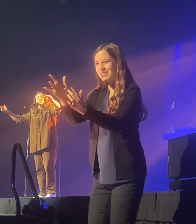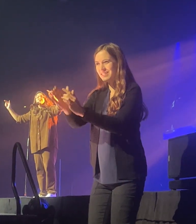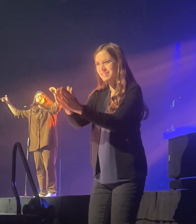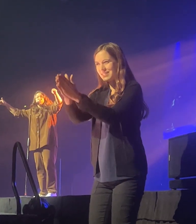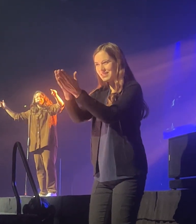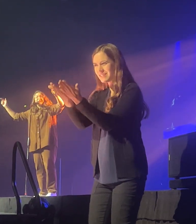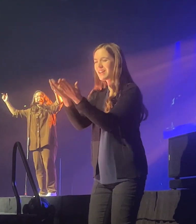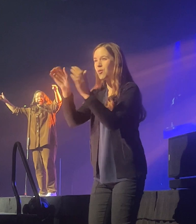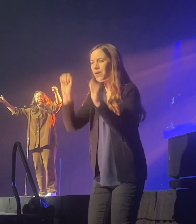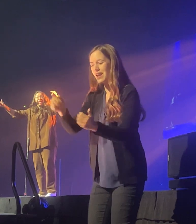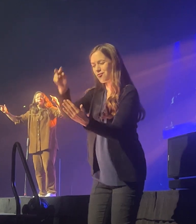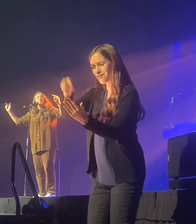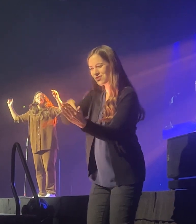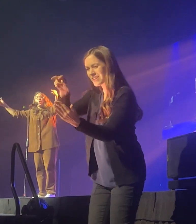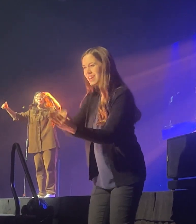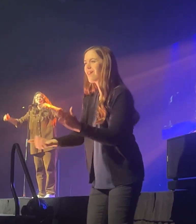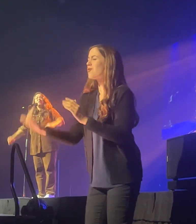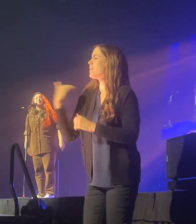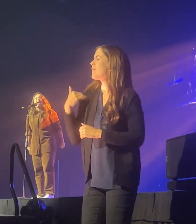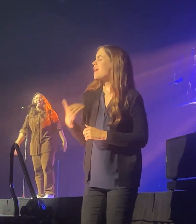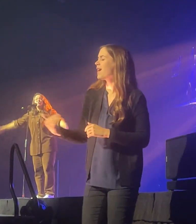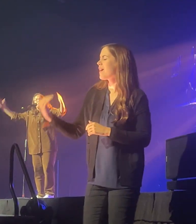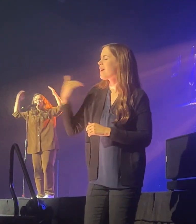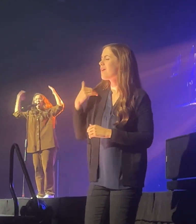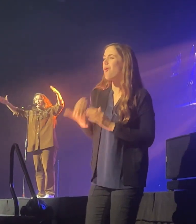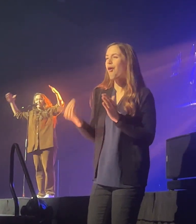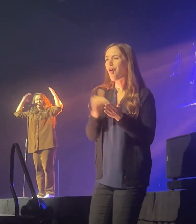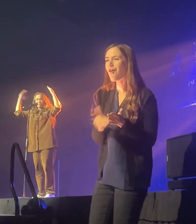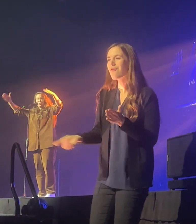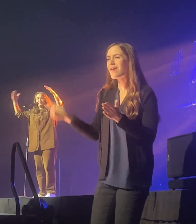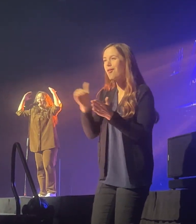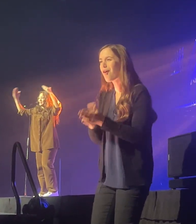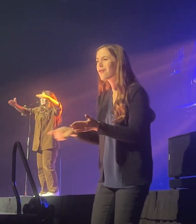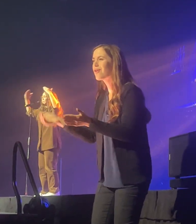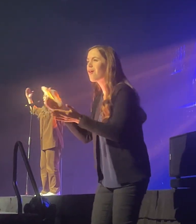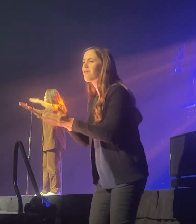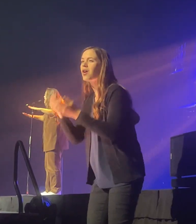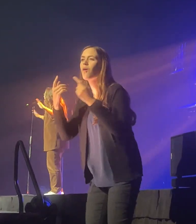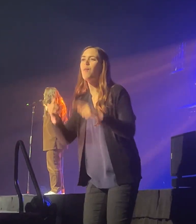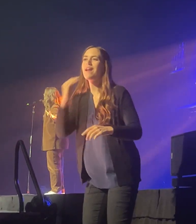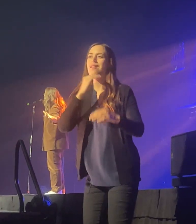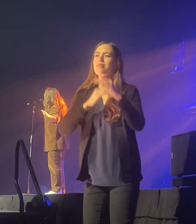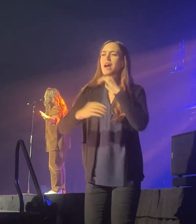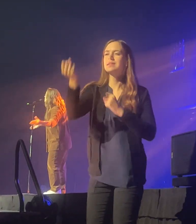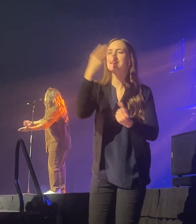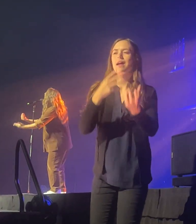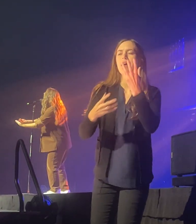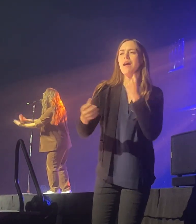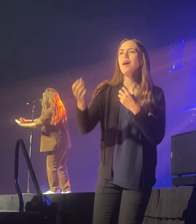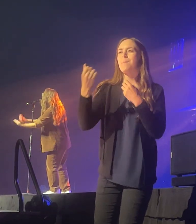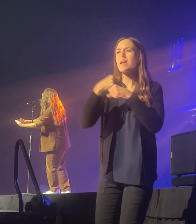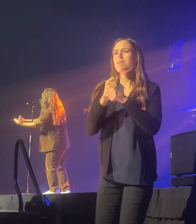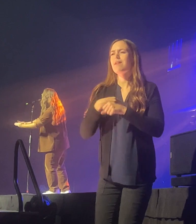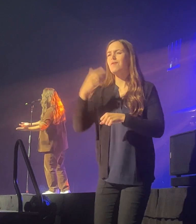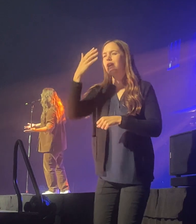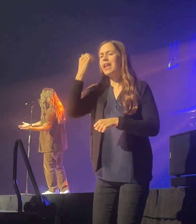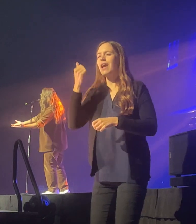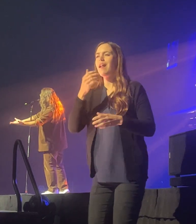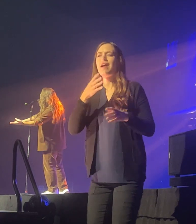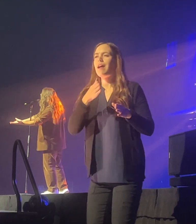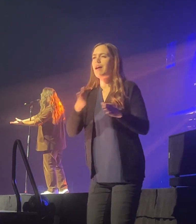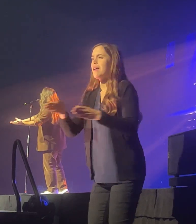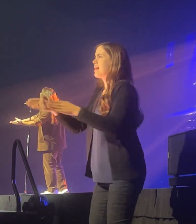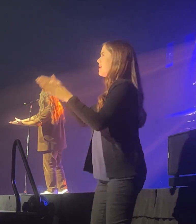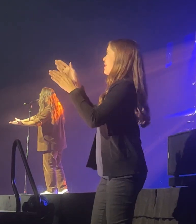over and over again. In the moments when lies would block his truths and somehow make us forget. So I'm going back to the